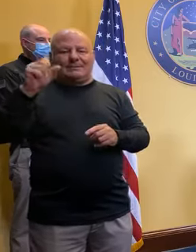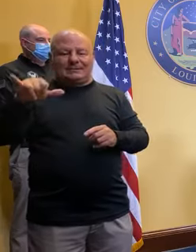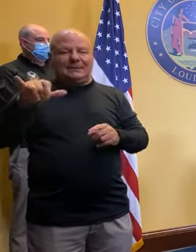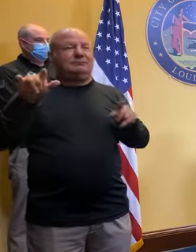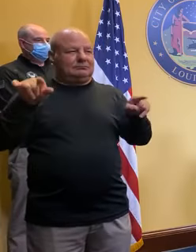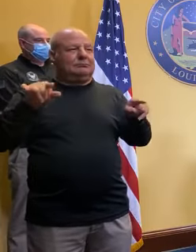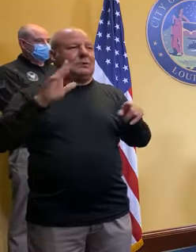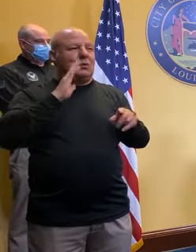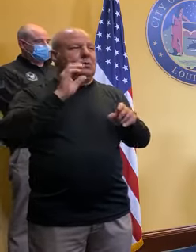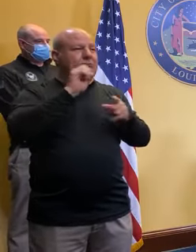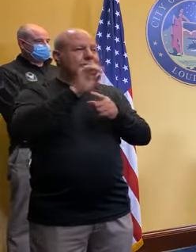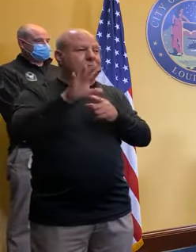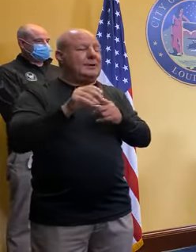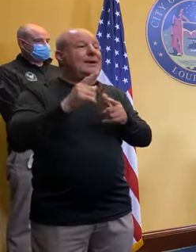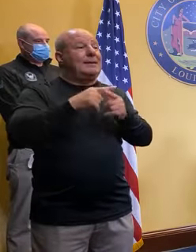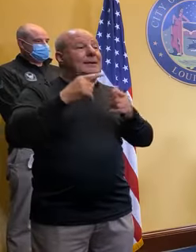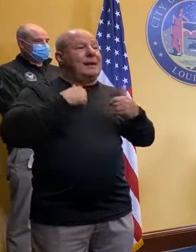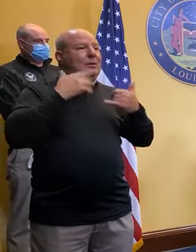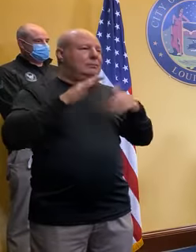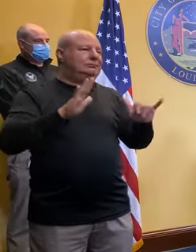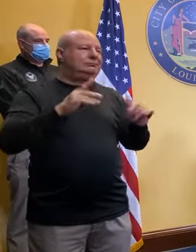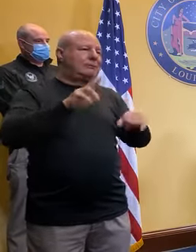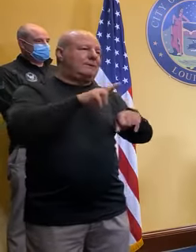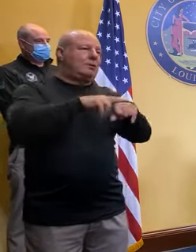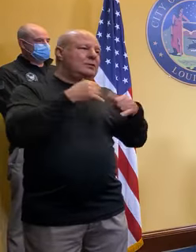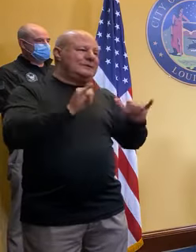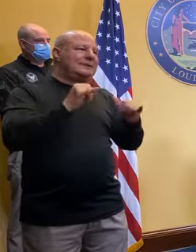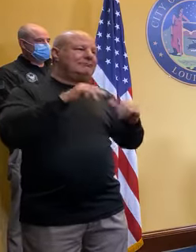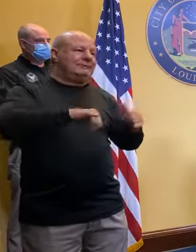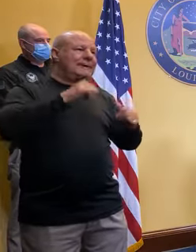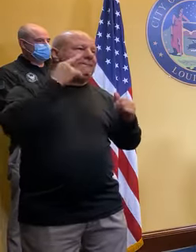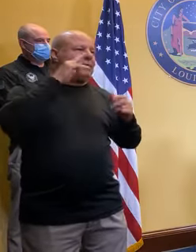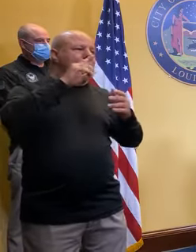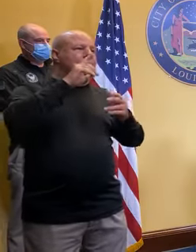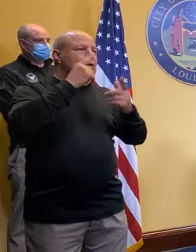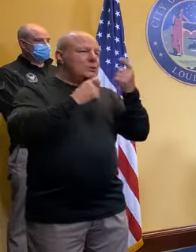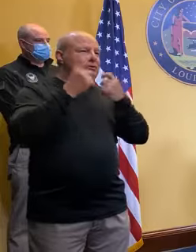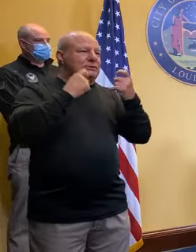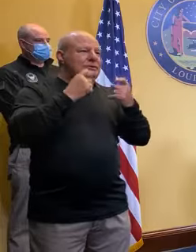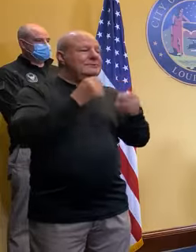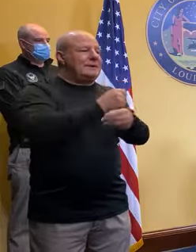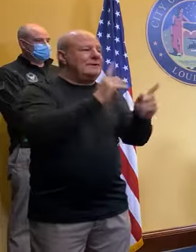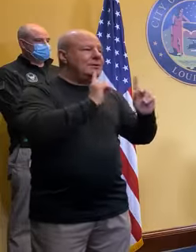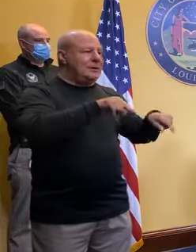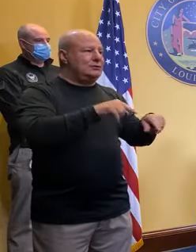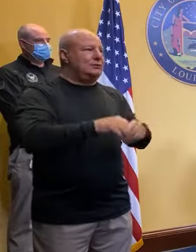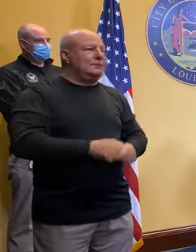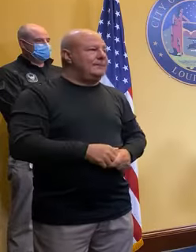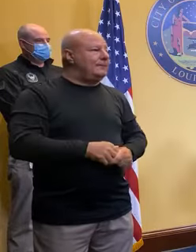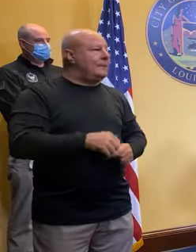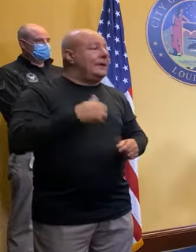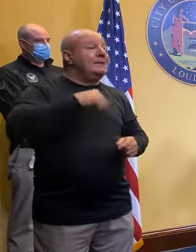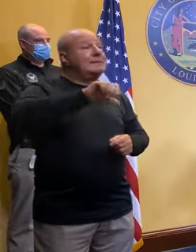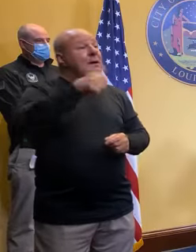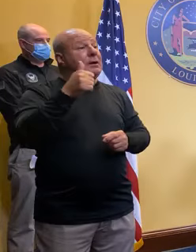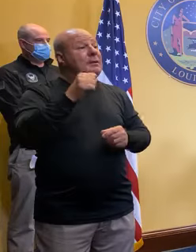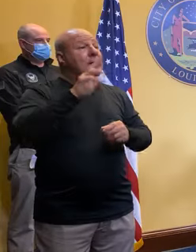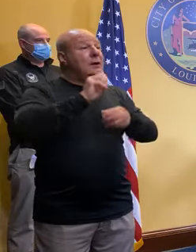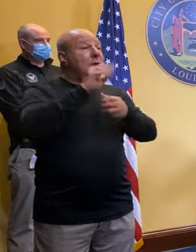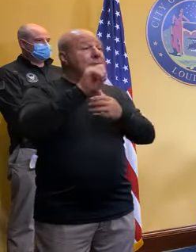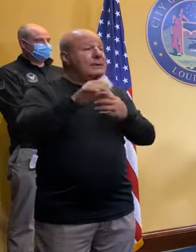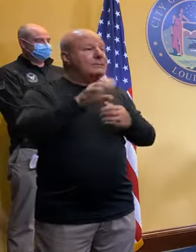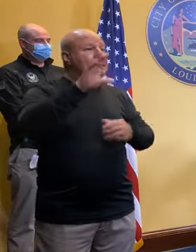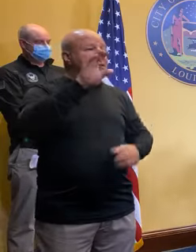and then of course I'll be here for questions and providing you with the answers necessary. So we have some other updates, and I'm going to